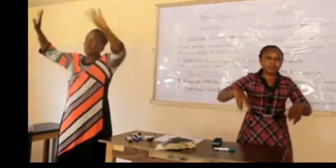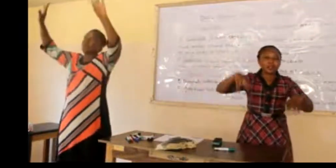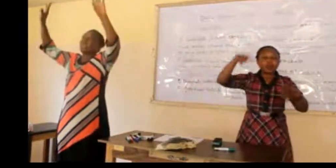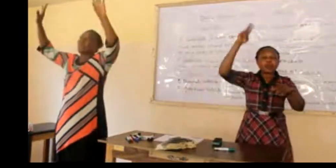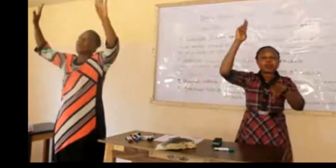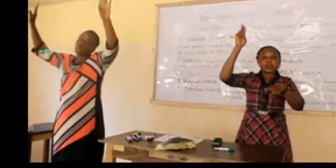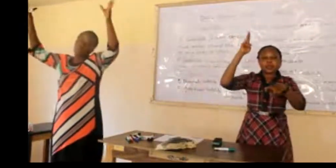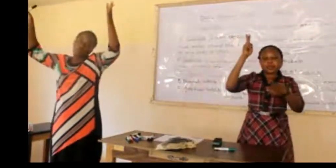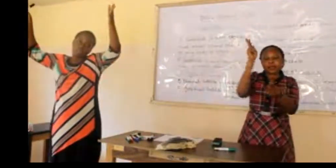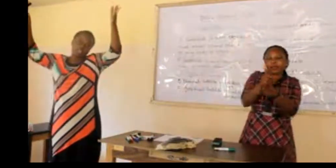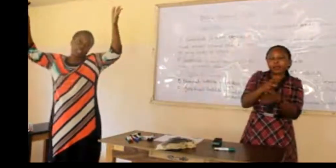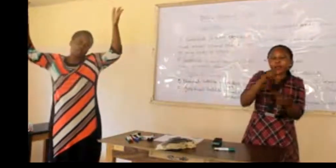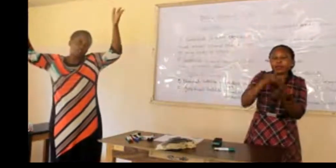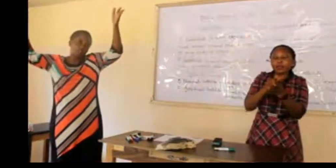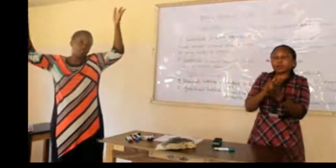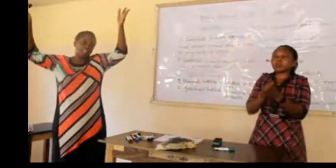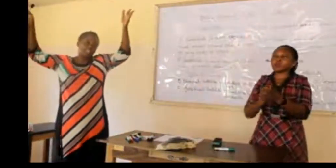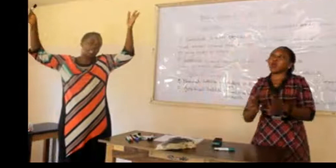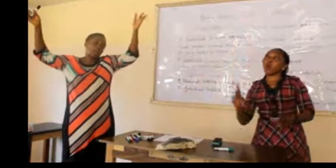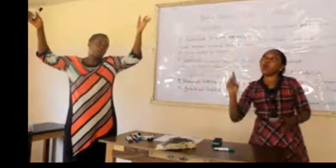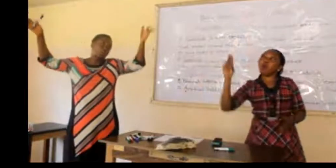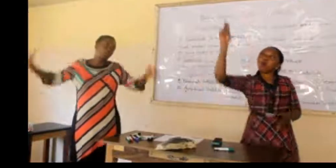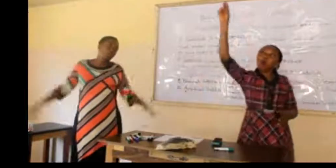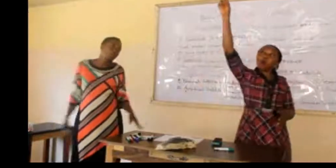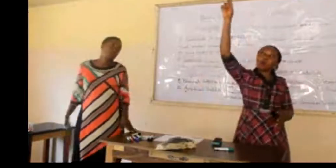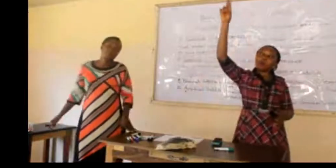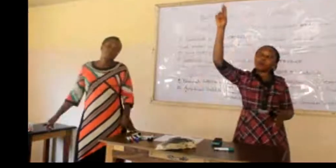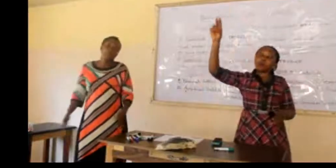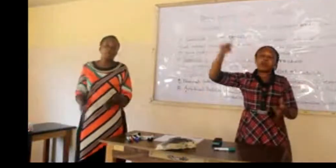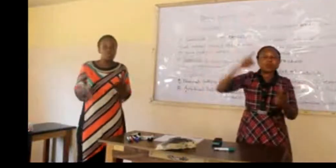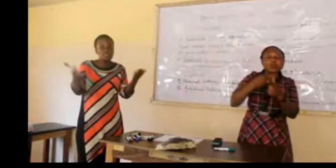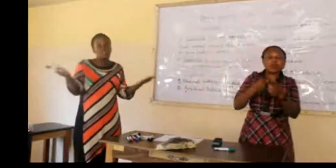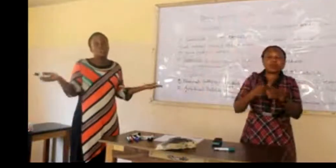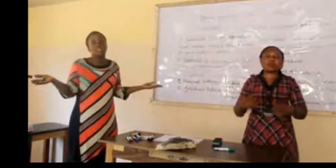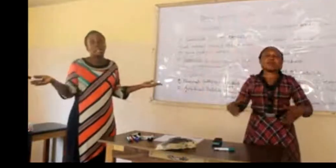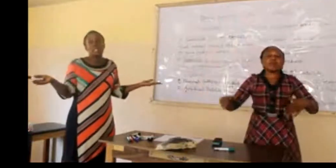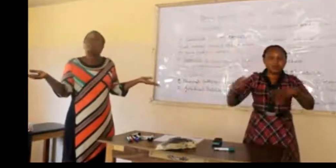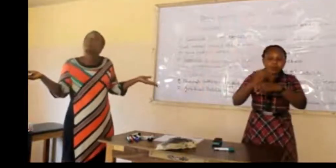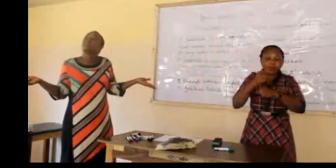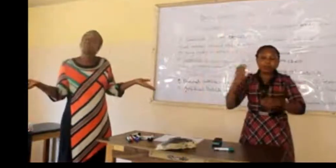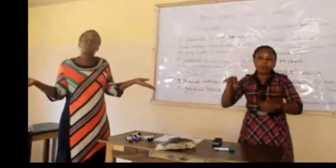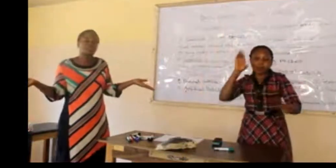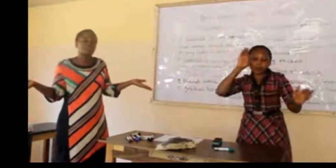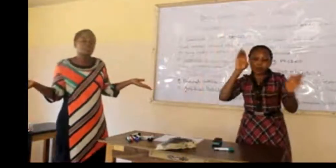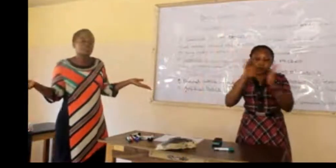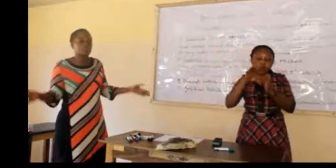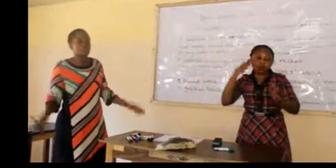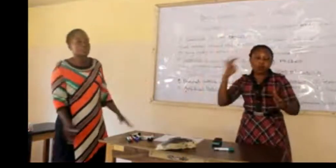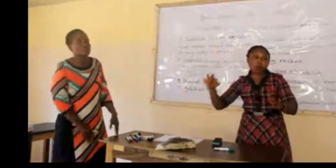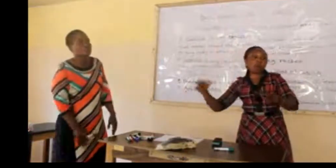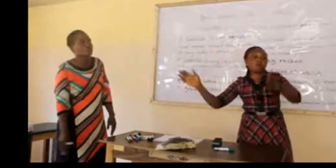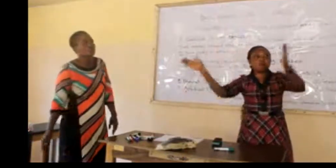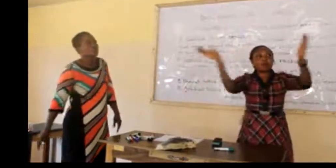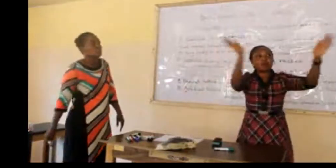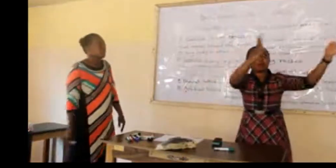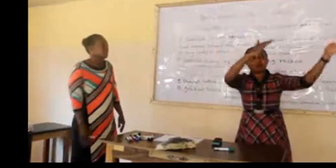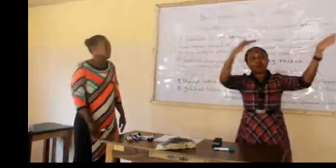surface. They will now do what? Get a picture of the cloud and put it on the TV station for